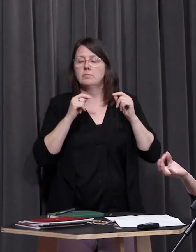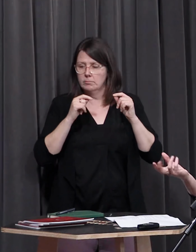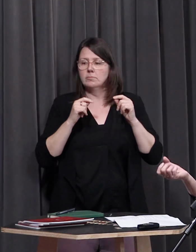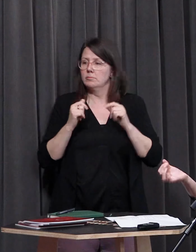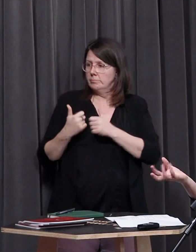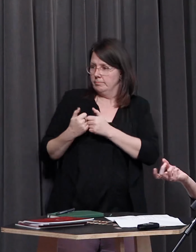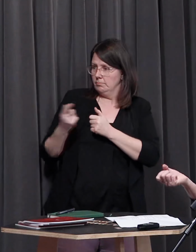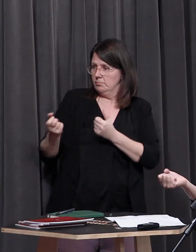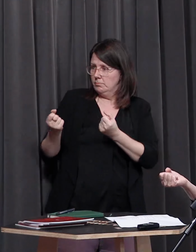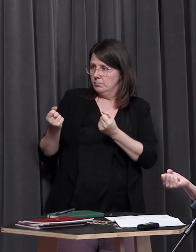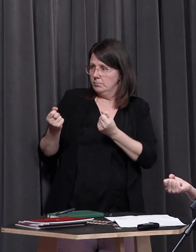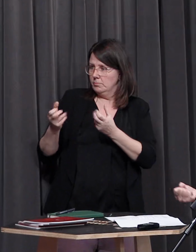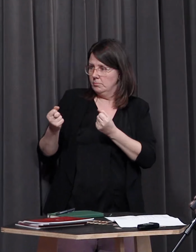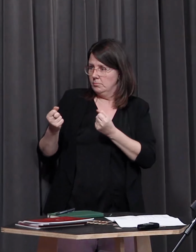hands.